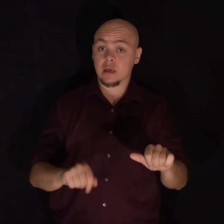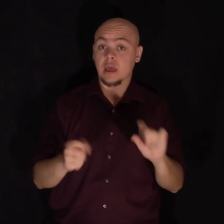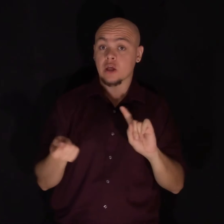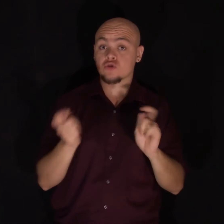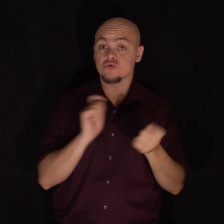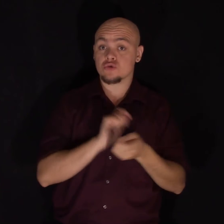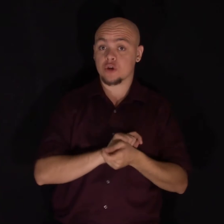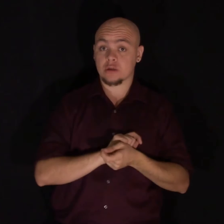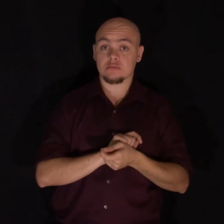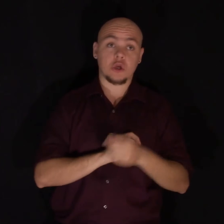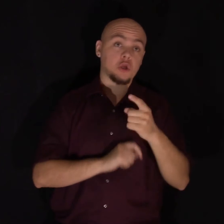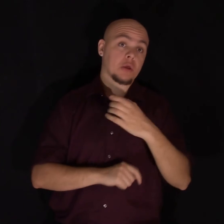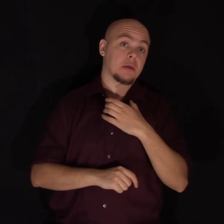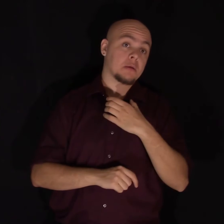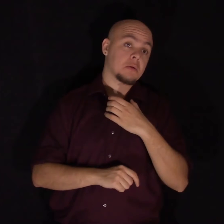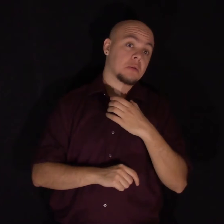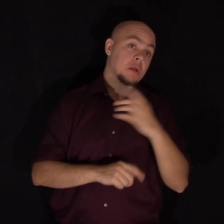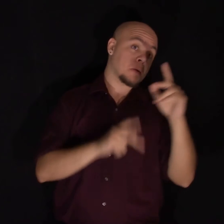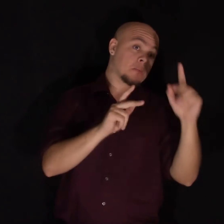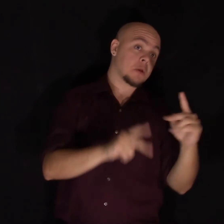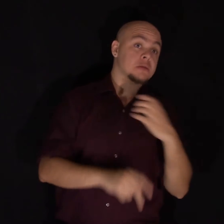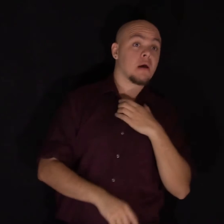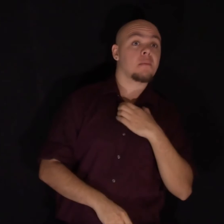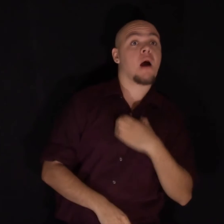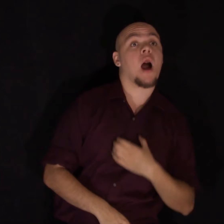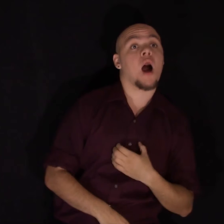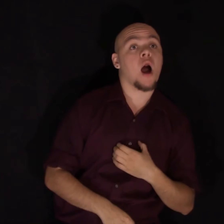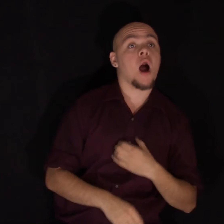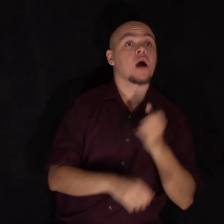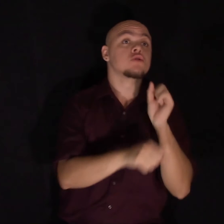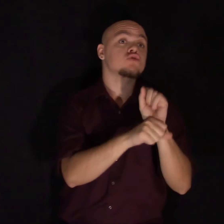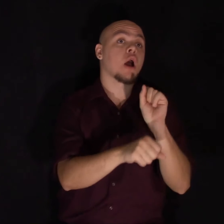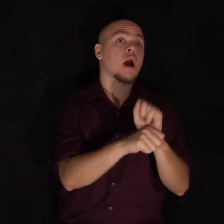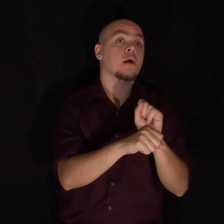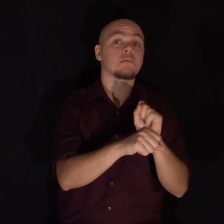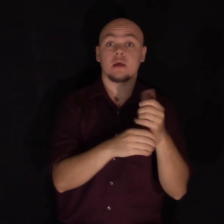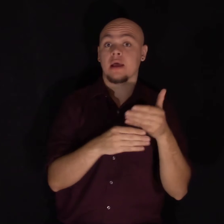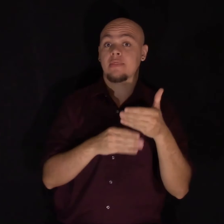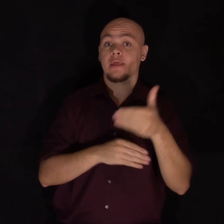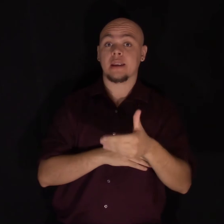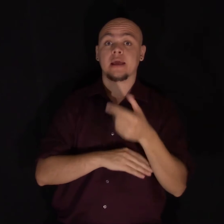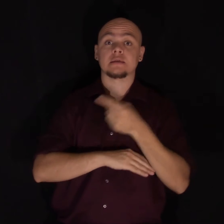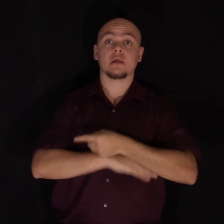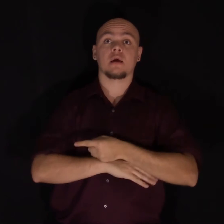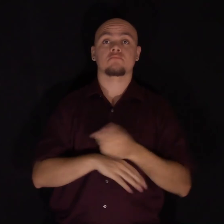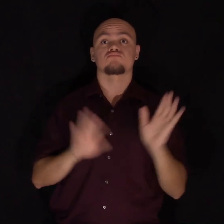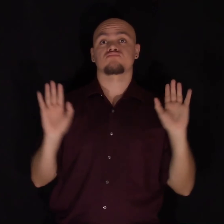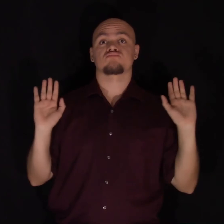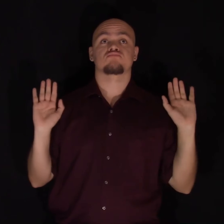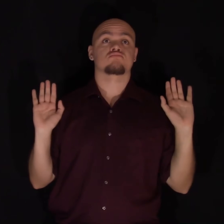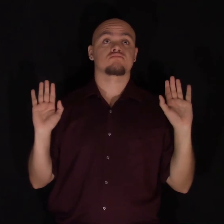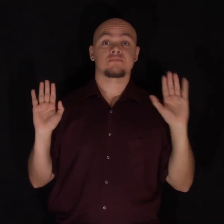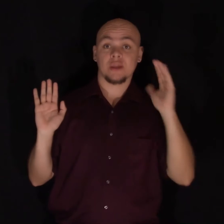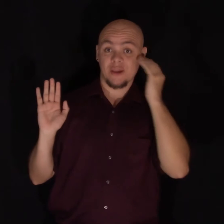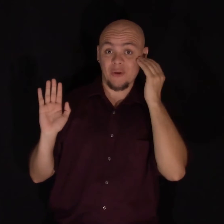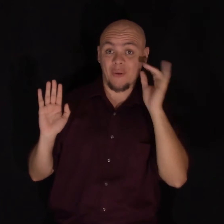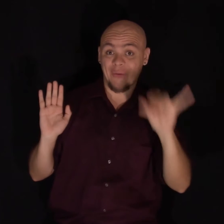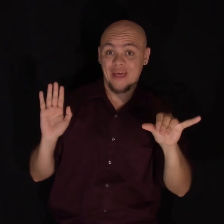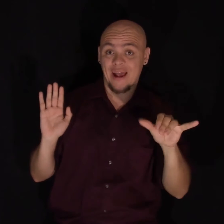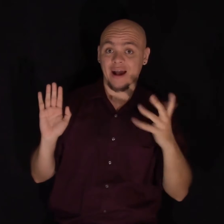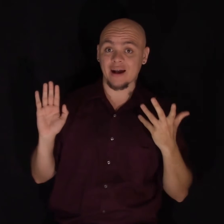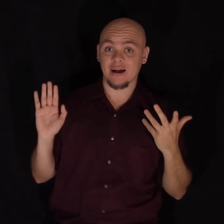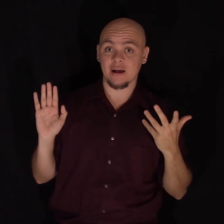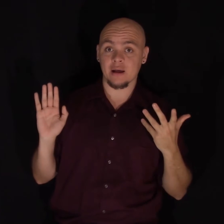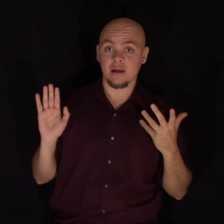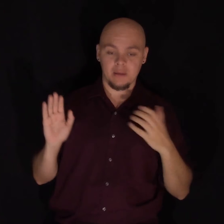They do. You can be passionate about a person one day and a job, and then not passionate the next. We know this, and yet we continue to